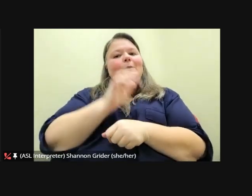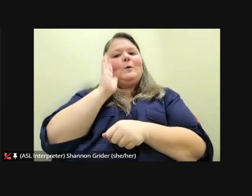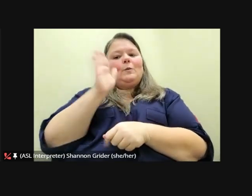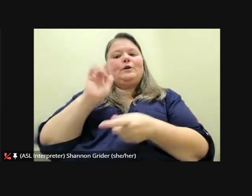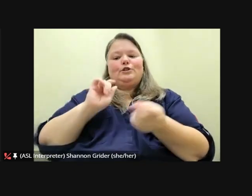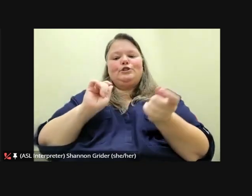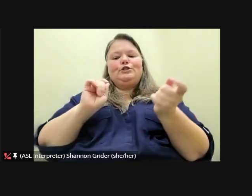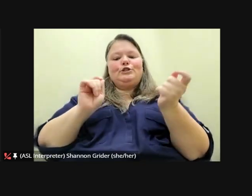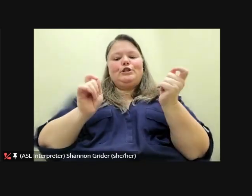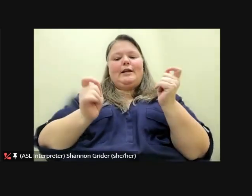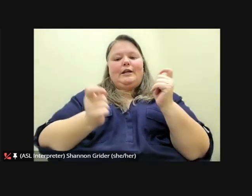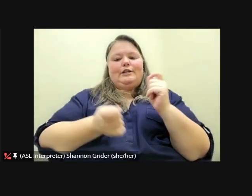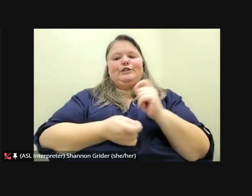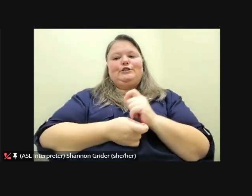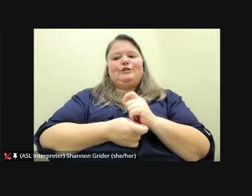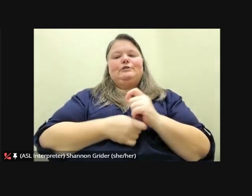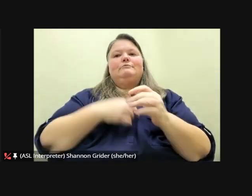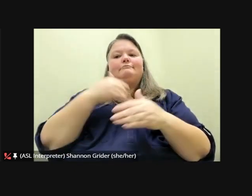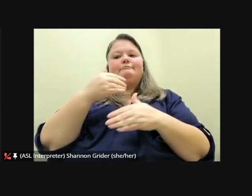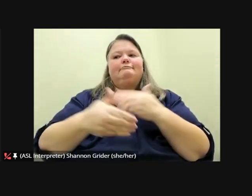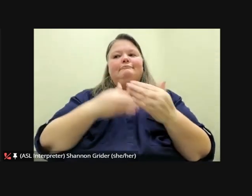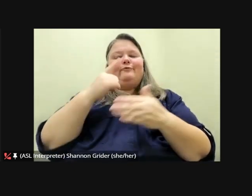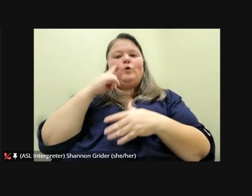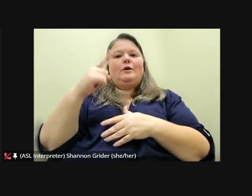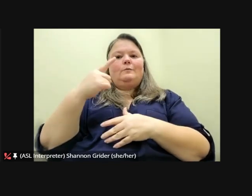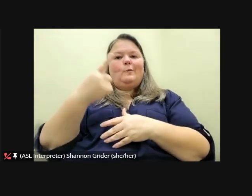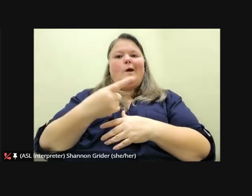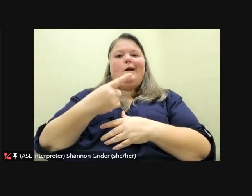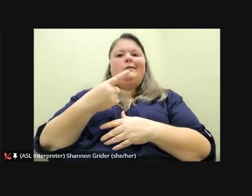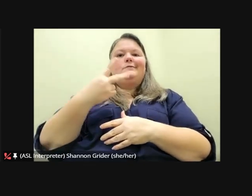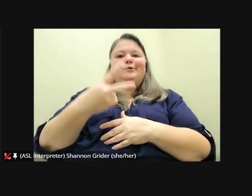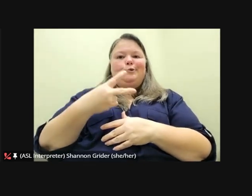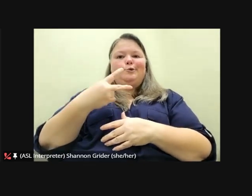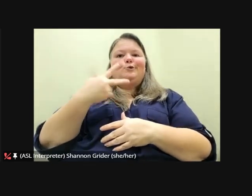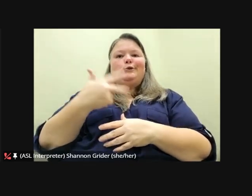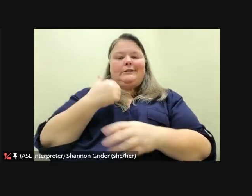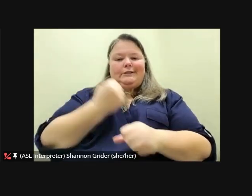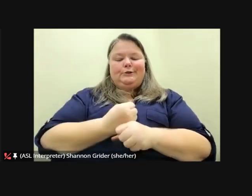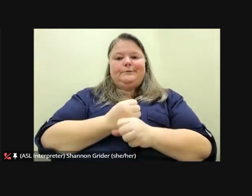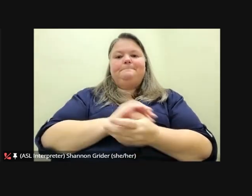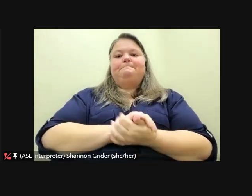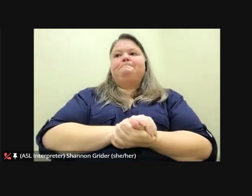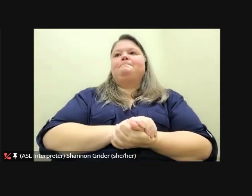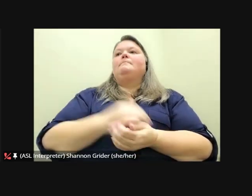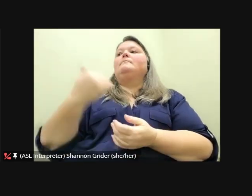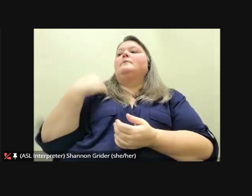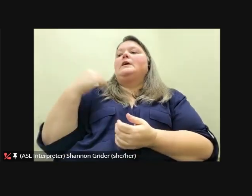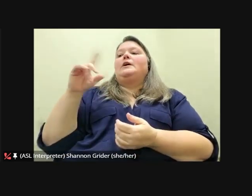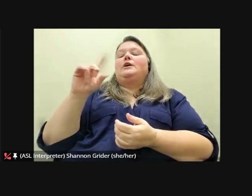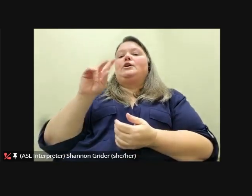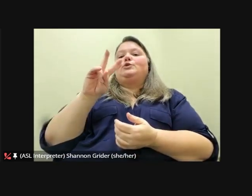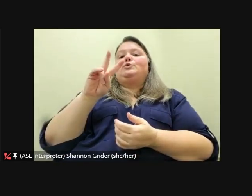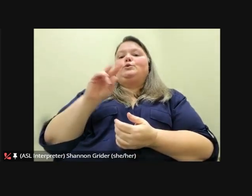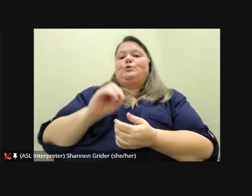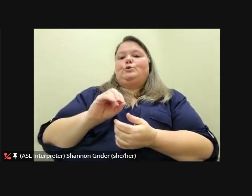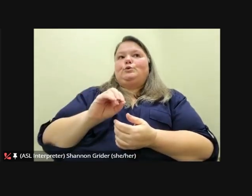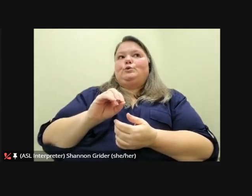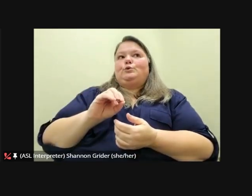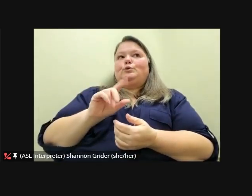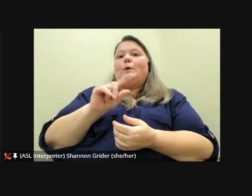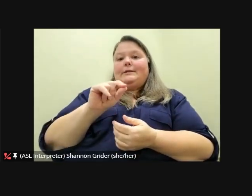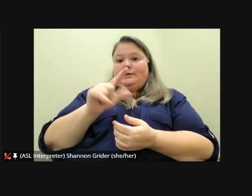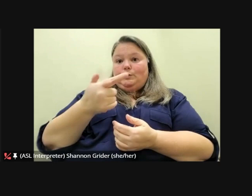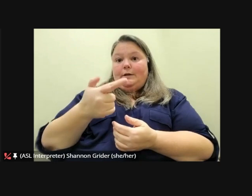unfold over the next several years. In 2021, in November, in